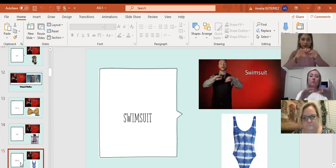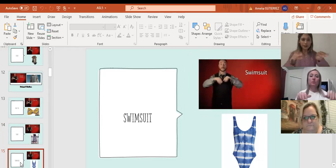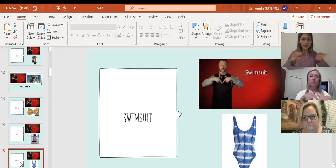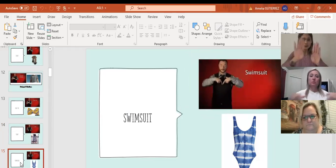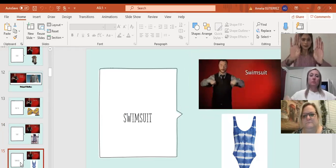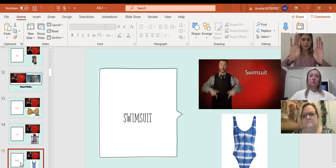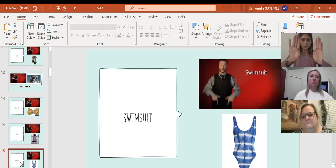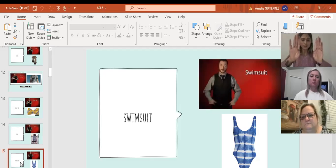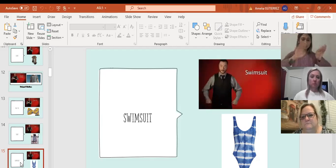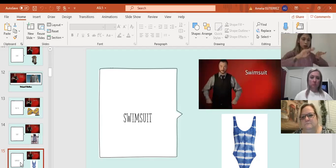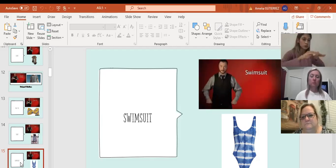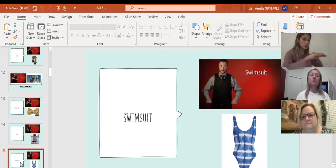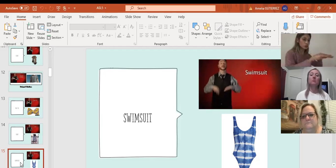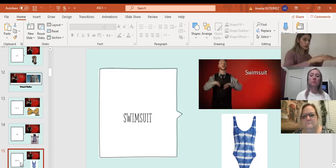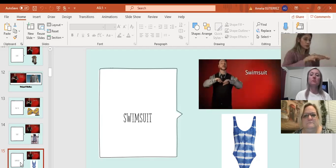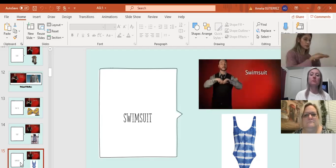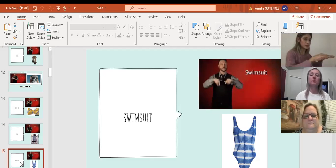swimsuit.